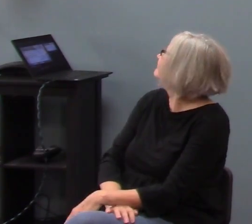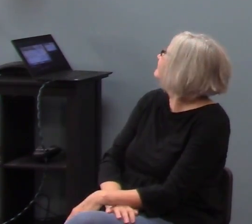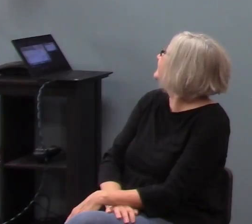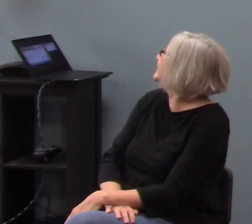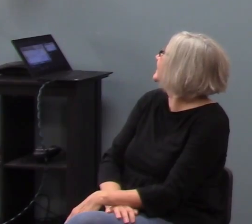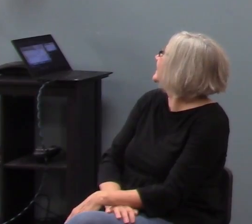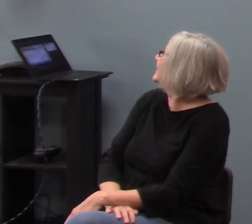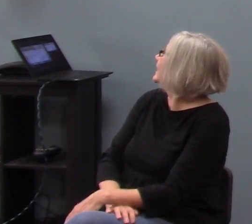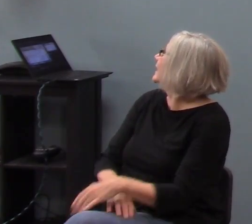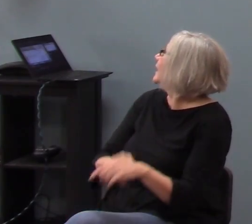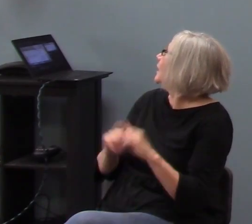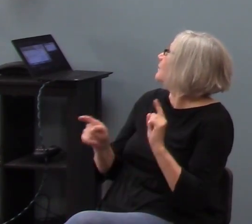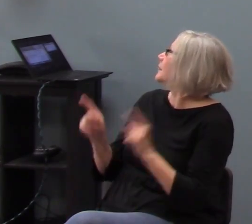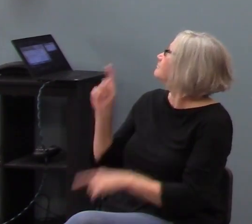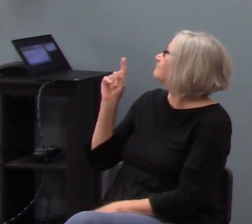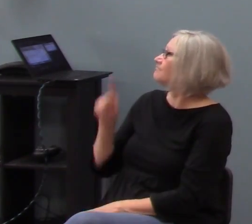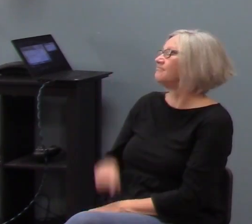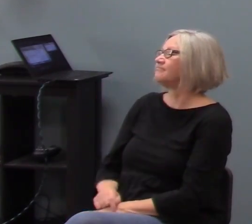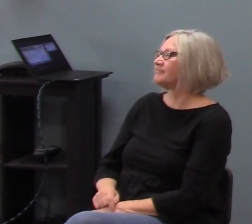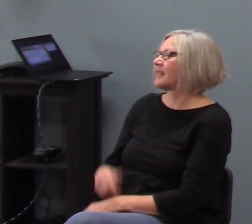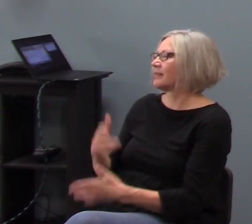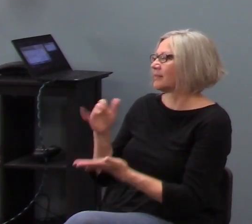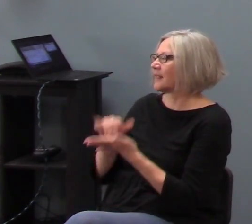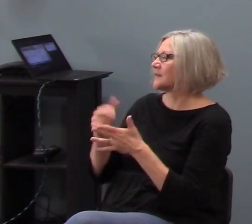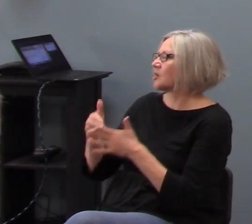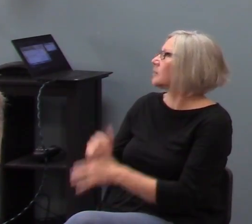But rubisco for short.